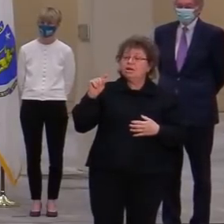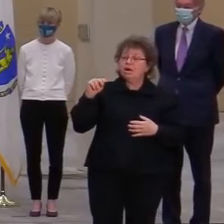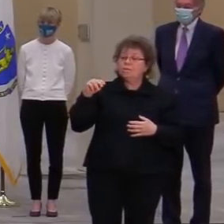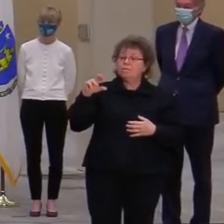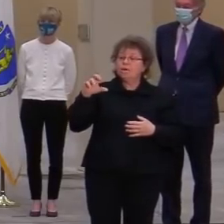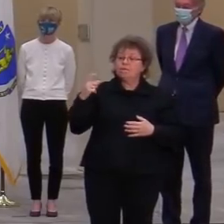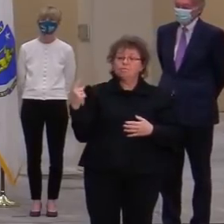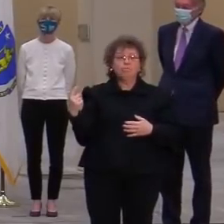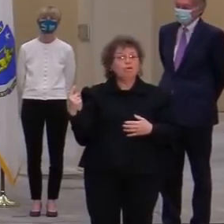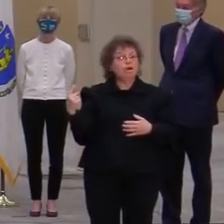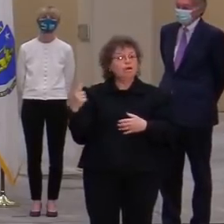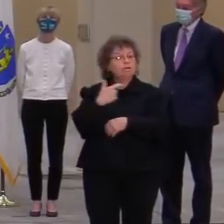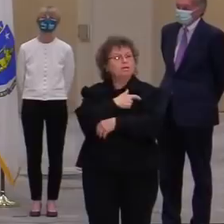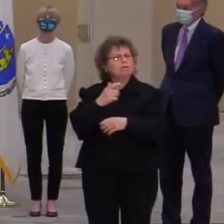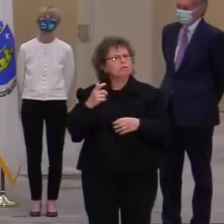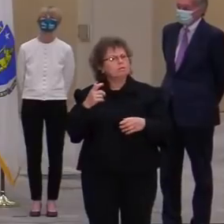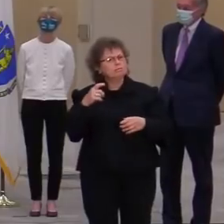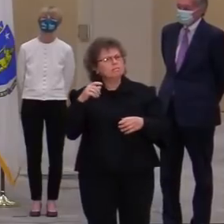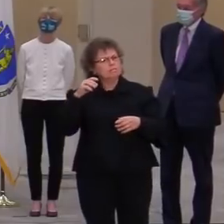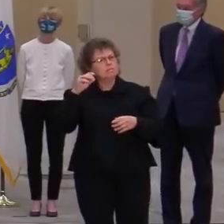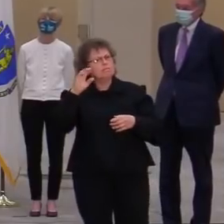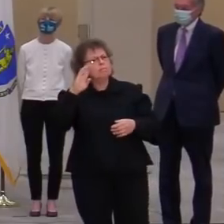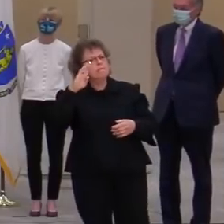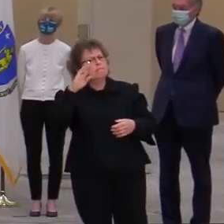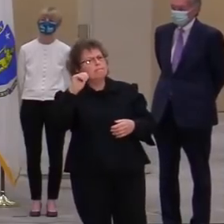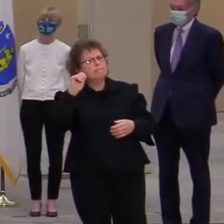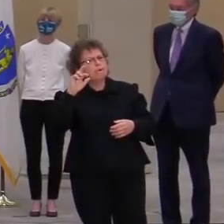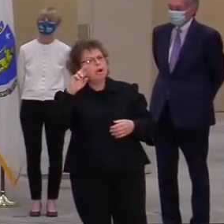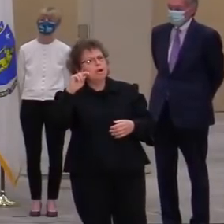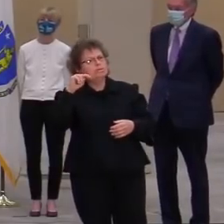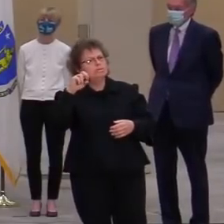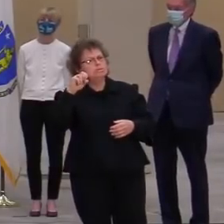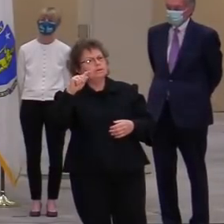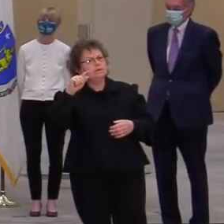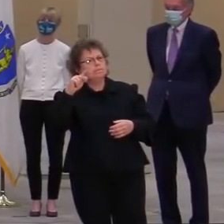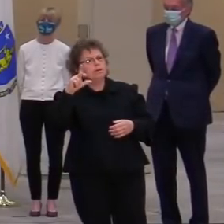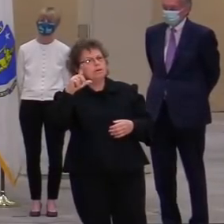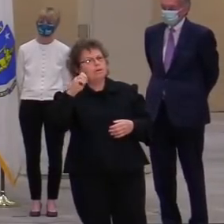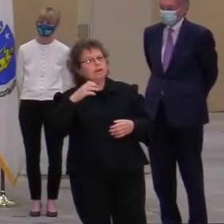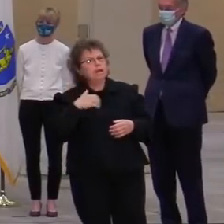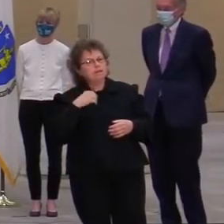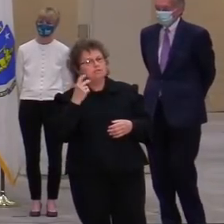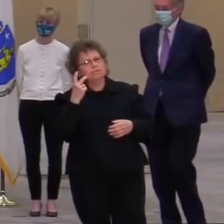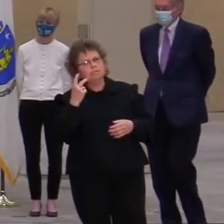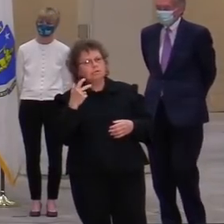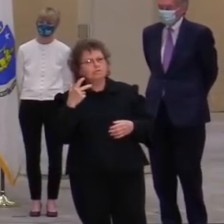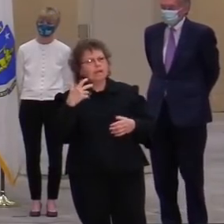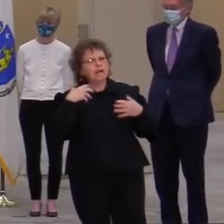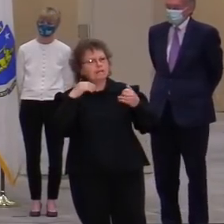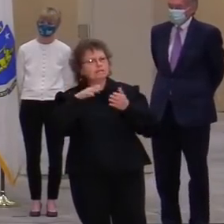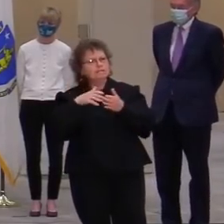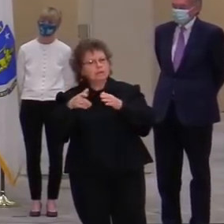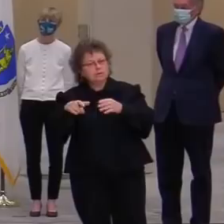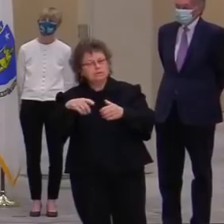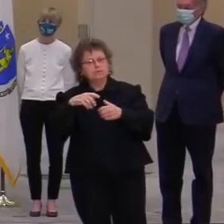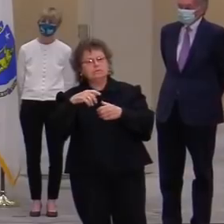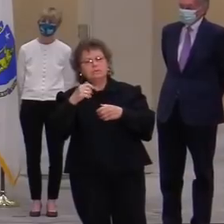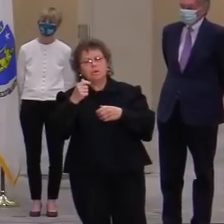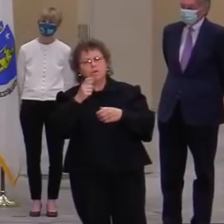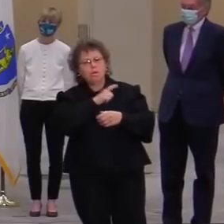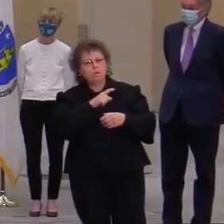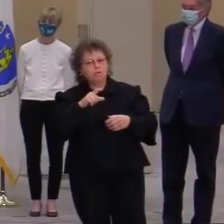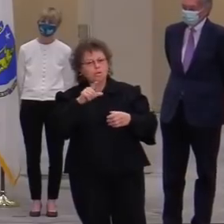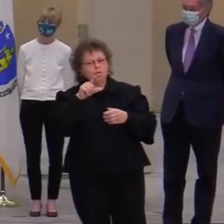Well, there's a regional collaborative in Barnstable that is run by 2 or 3 health centers, a couple of local boards of health, and Cape